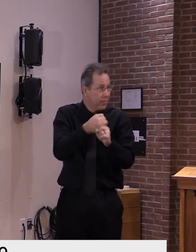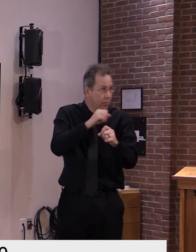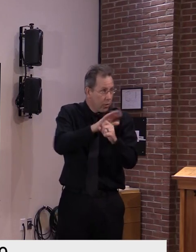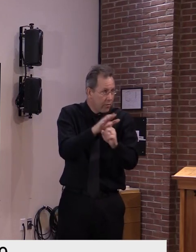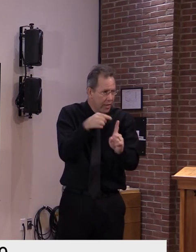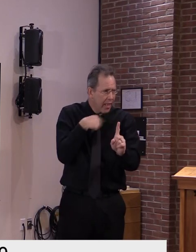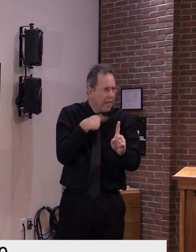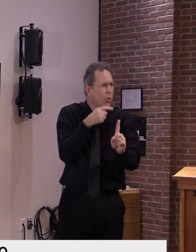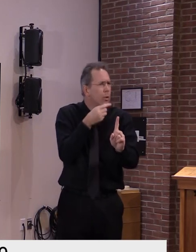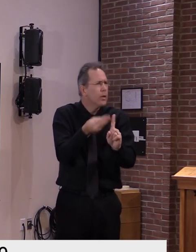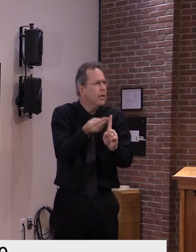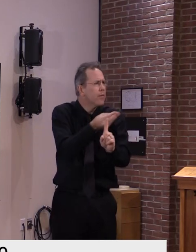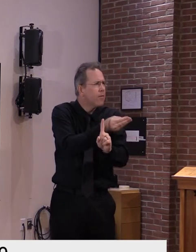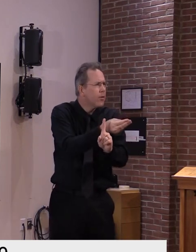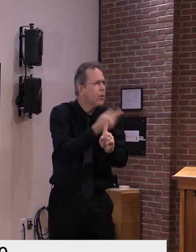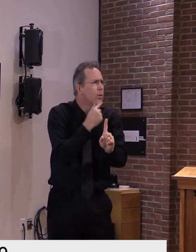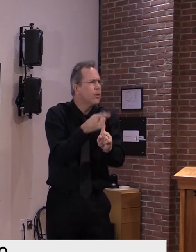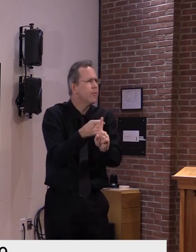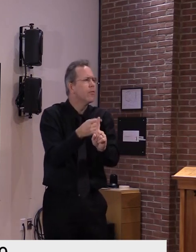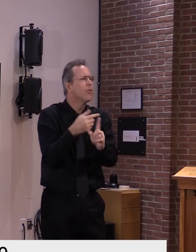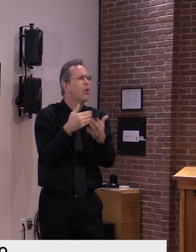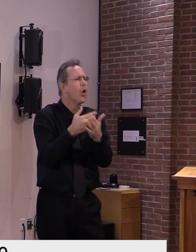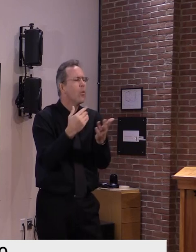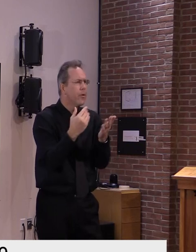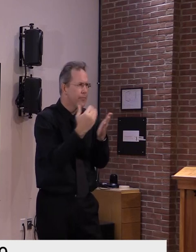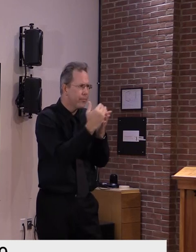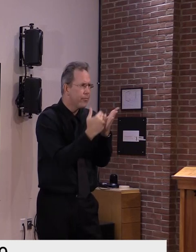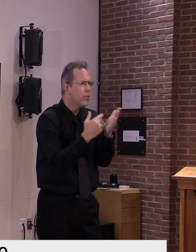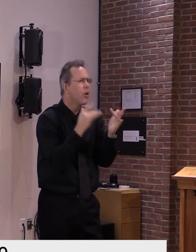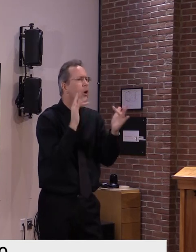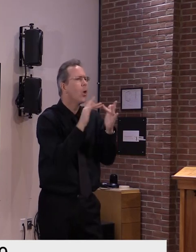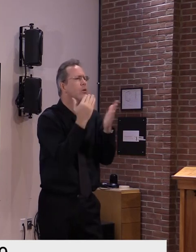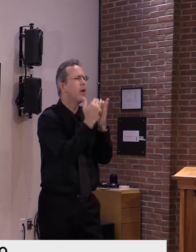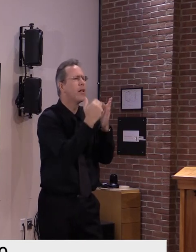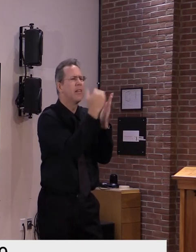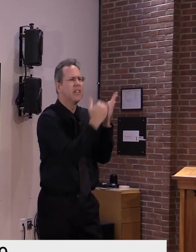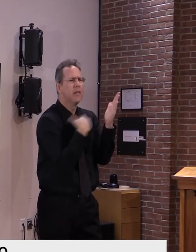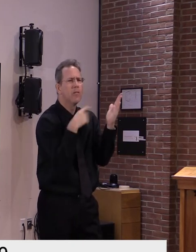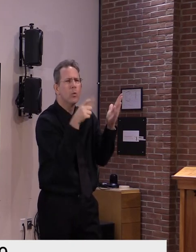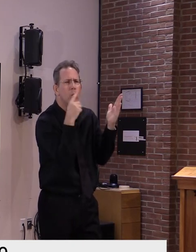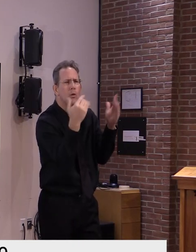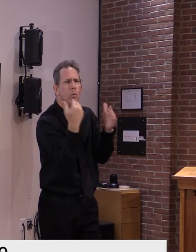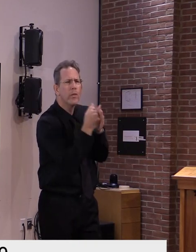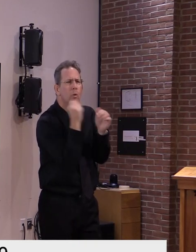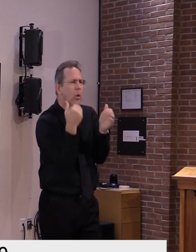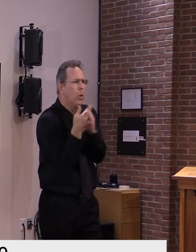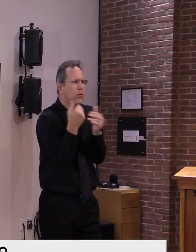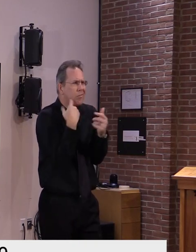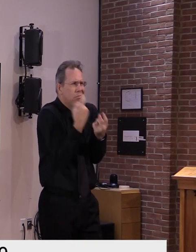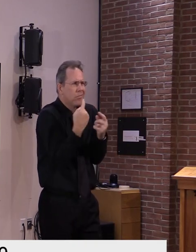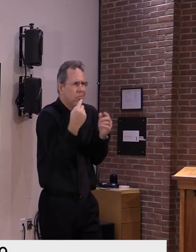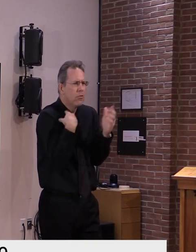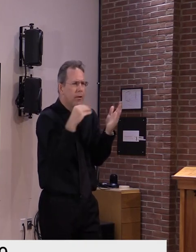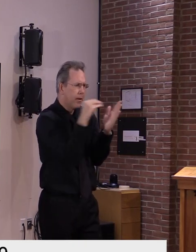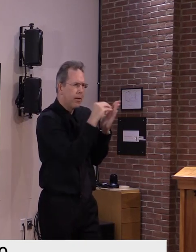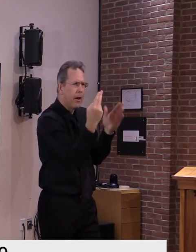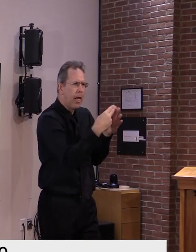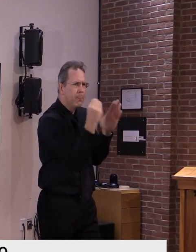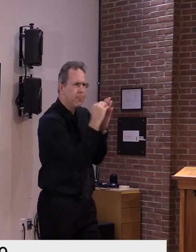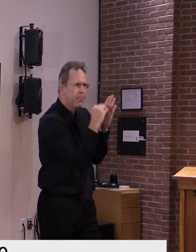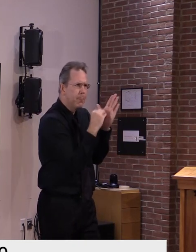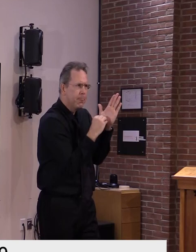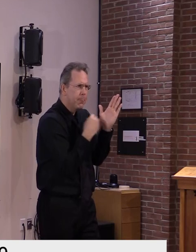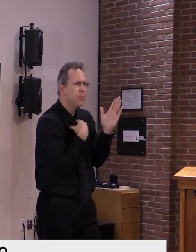get information out as quickly as possible so these close contacts can quarantine right away and access